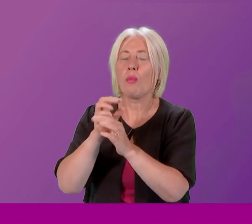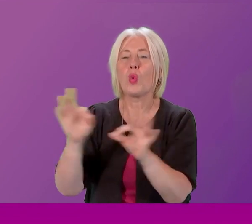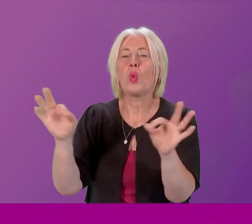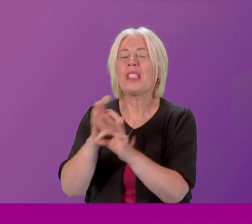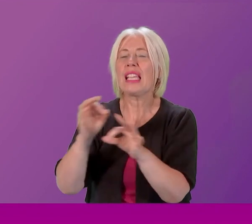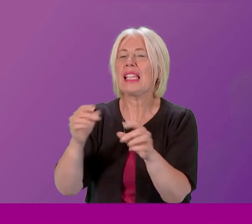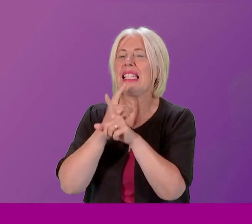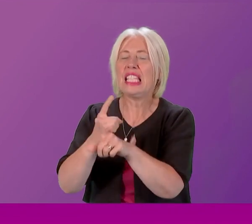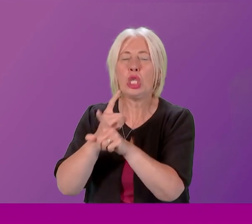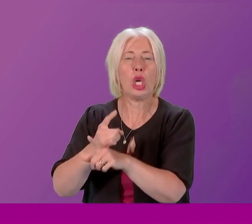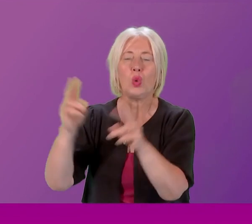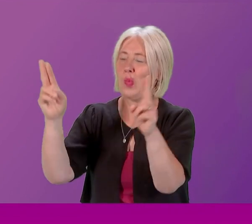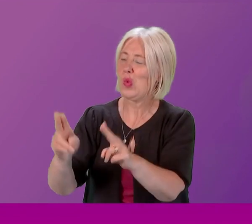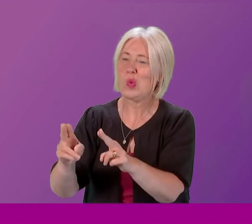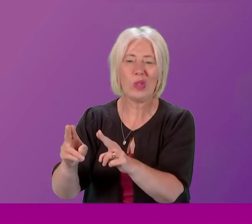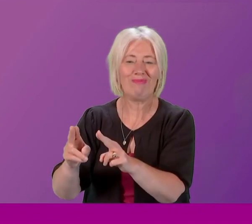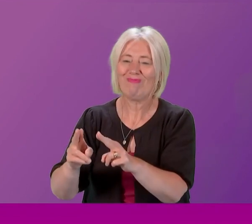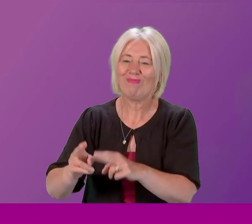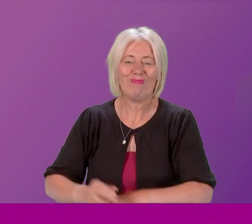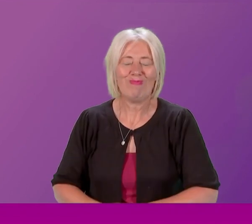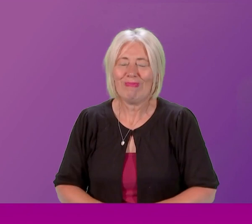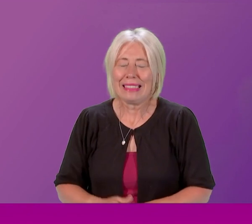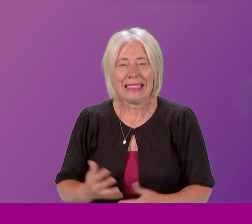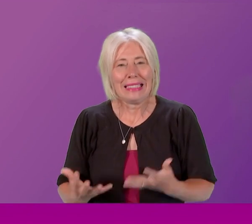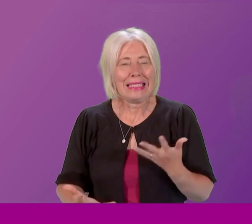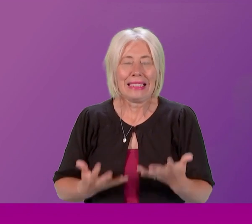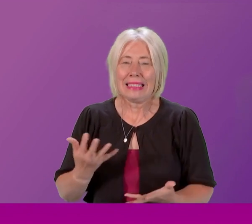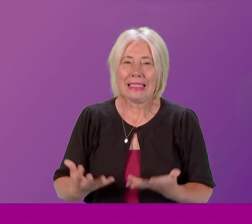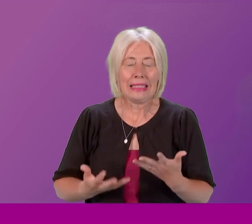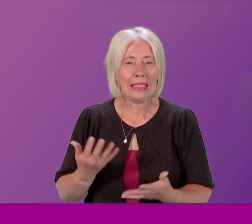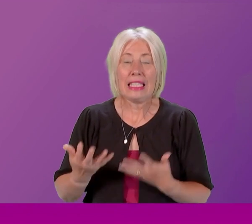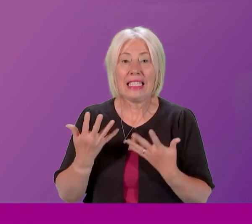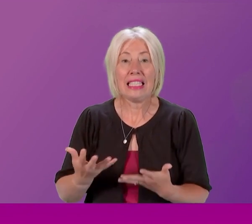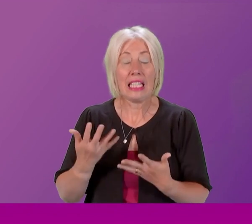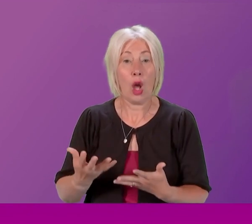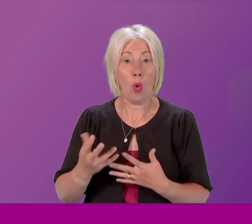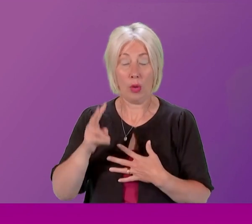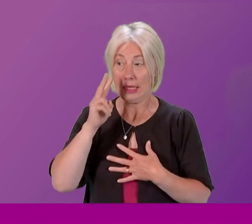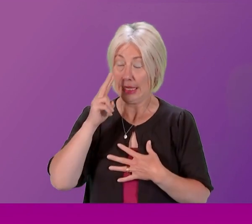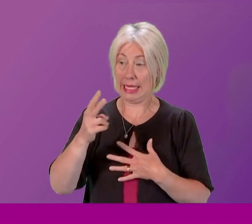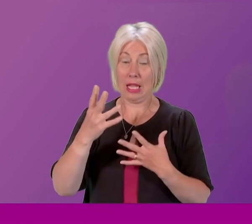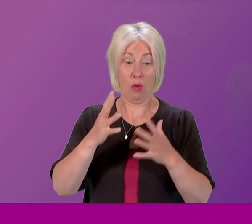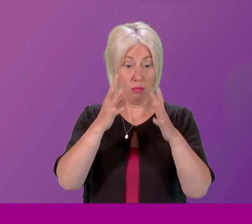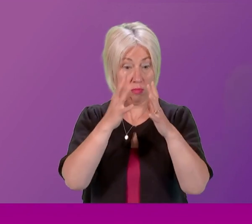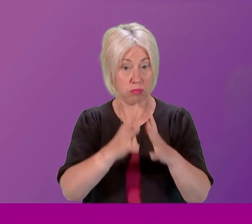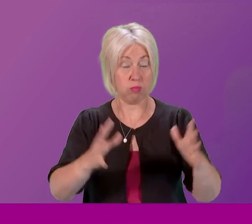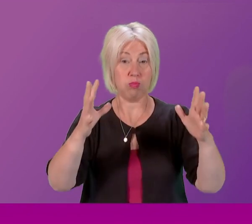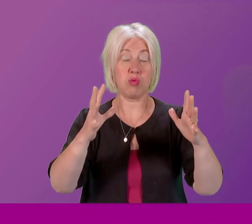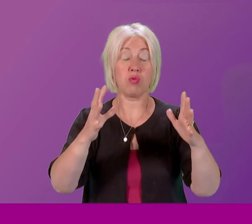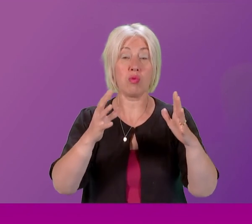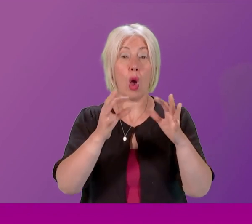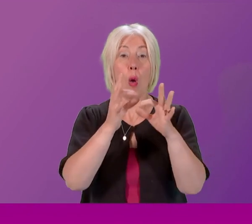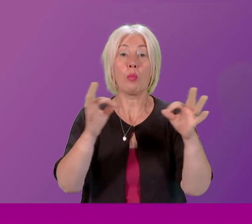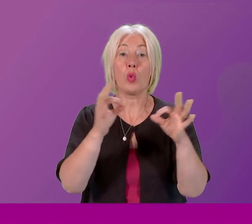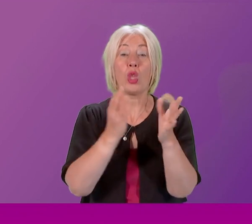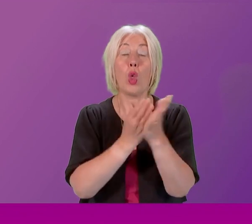we've perhaps got to balance this out where, obviously, we're seeing a huge increase in people dealing with music through